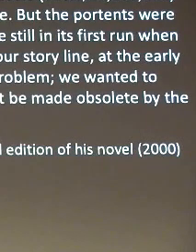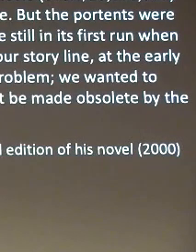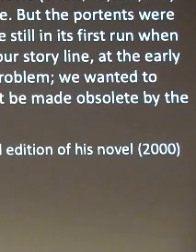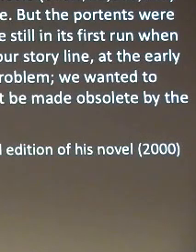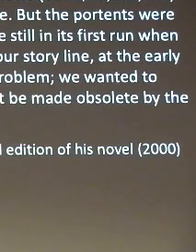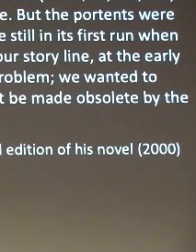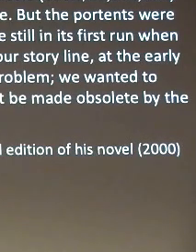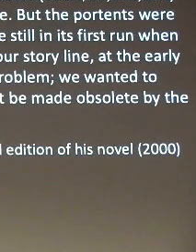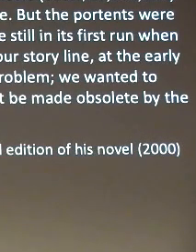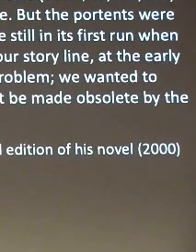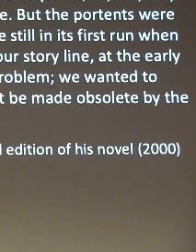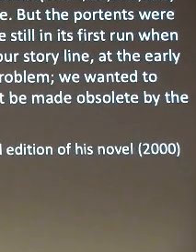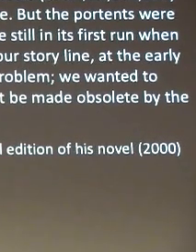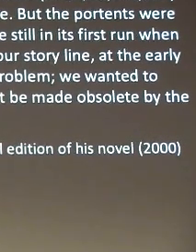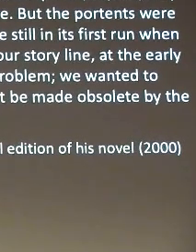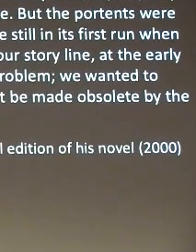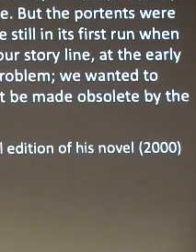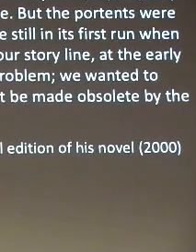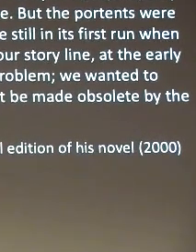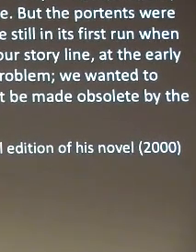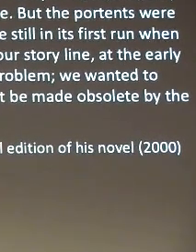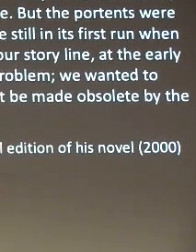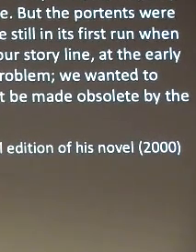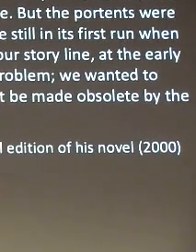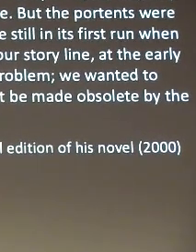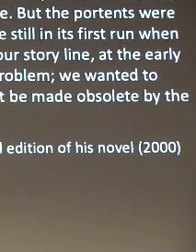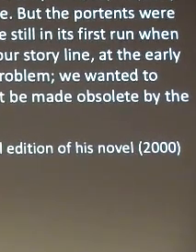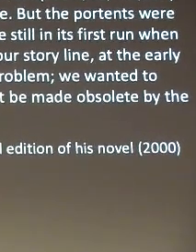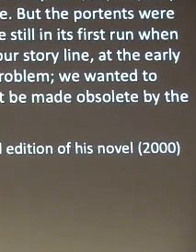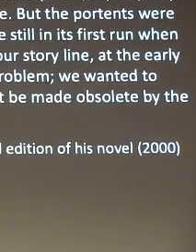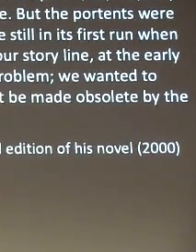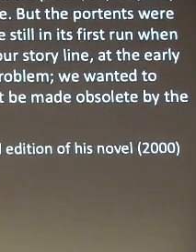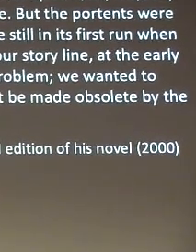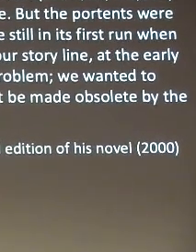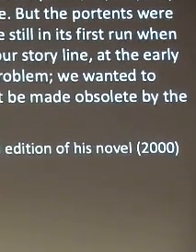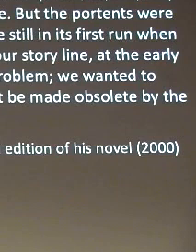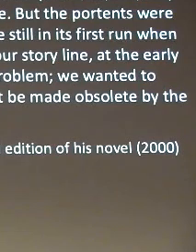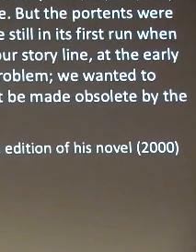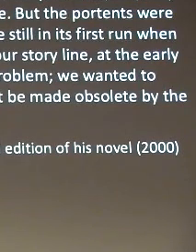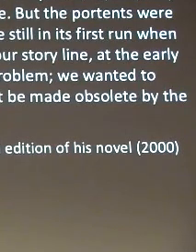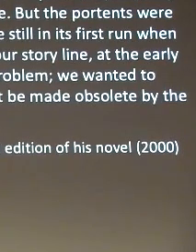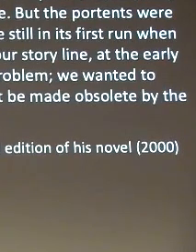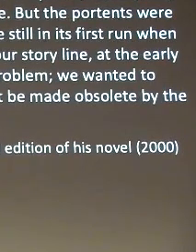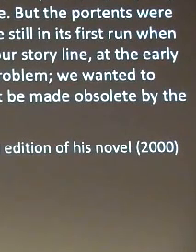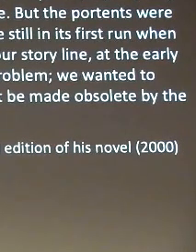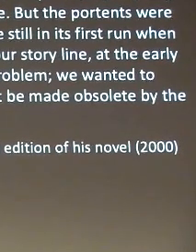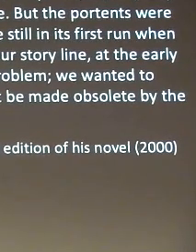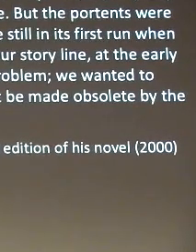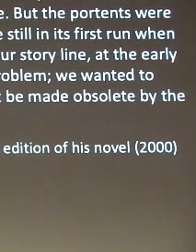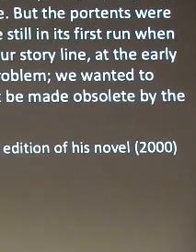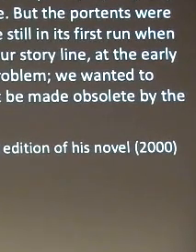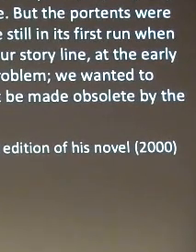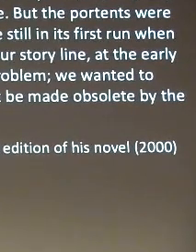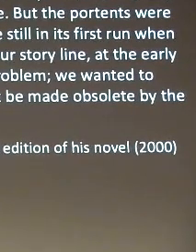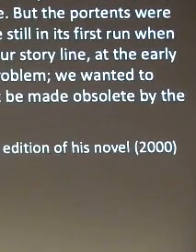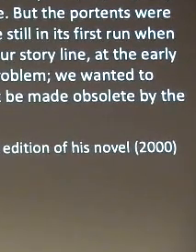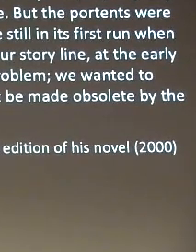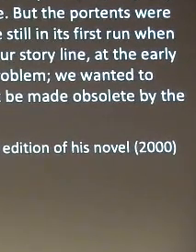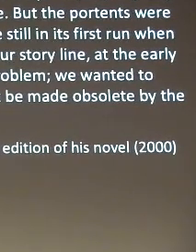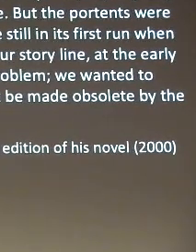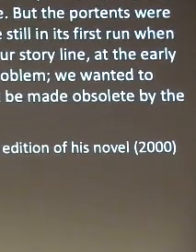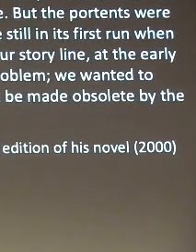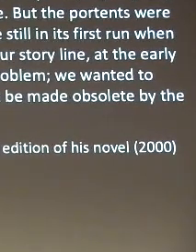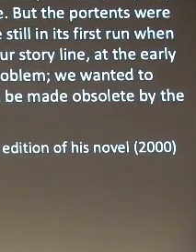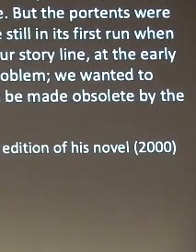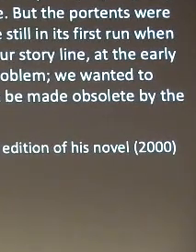of the next few years. And so it seems that what Kubrick and Clark aimed to do was to